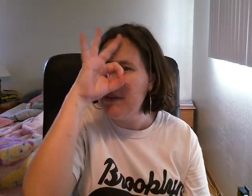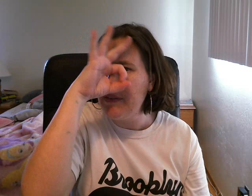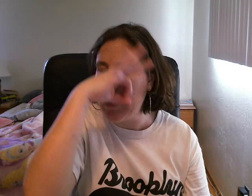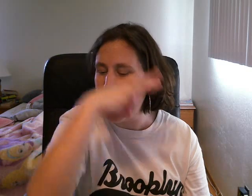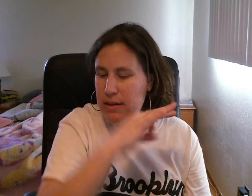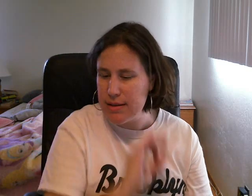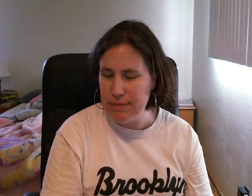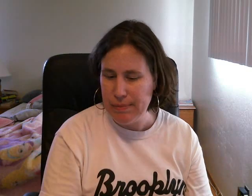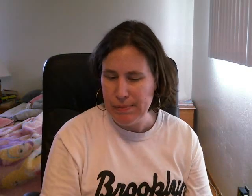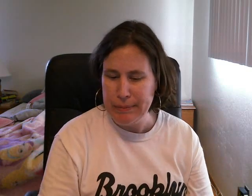Fox.